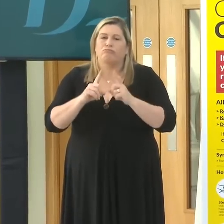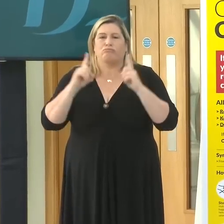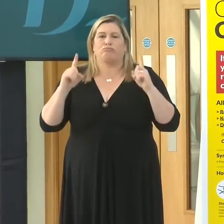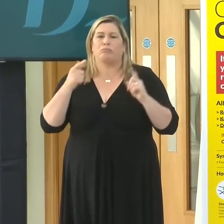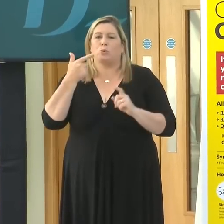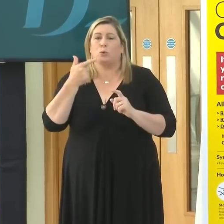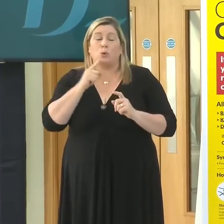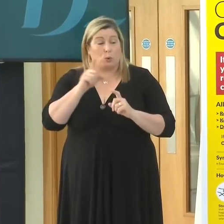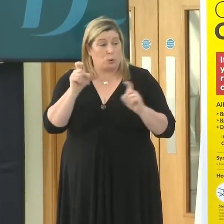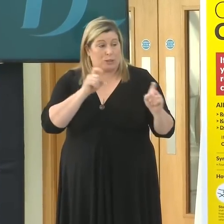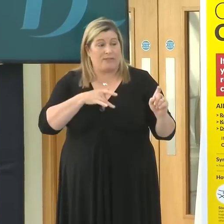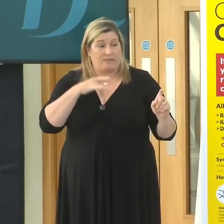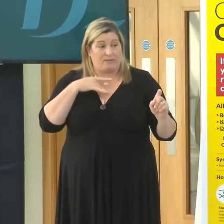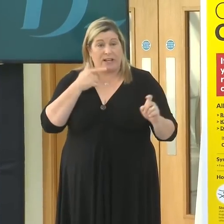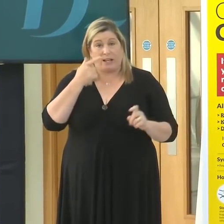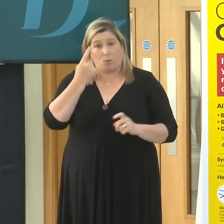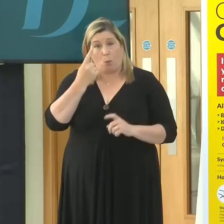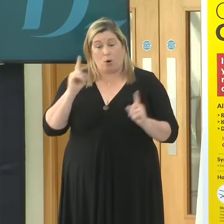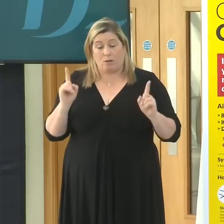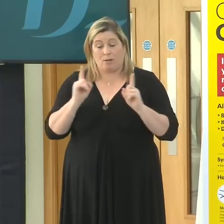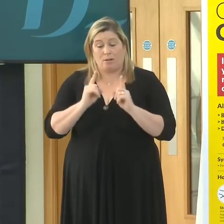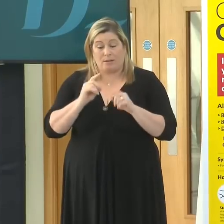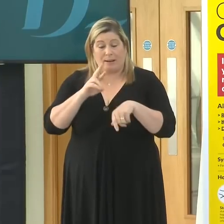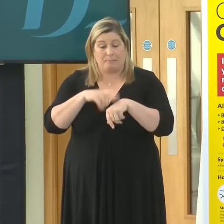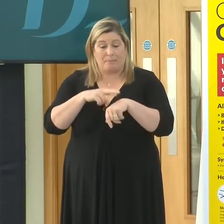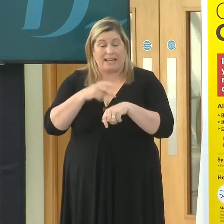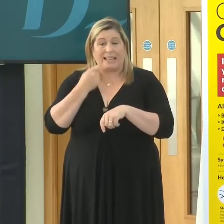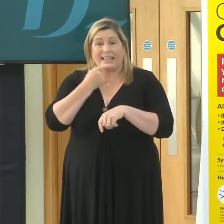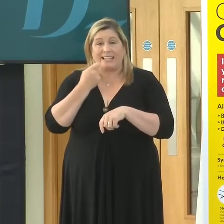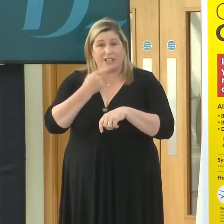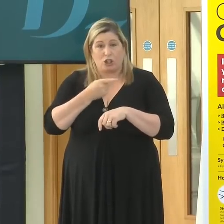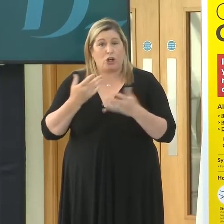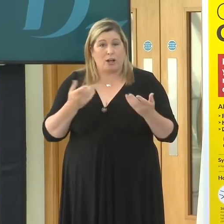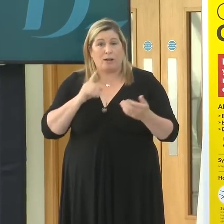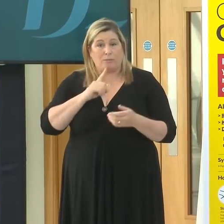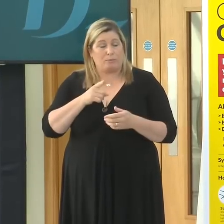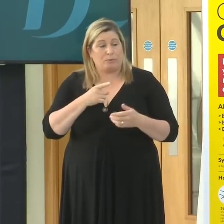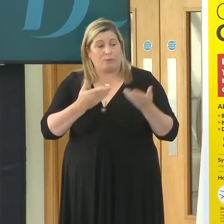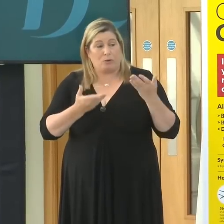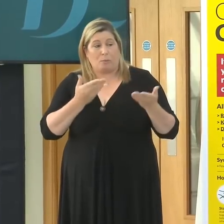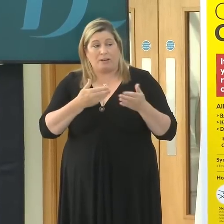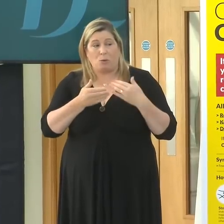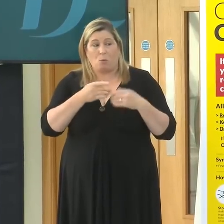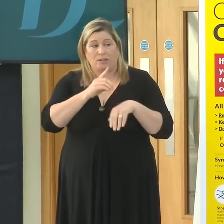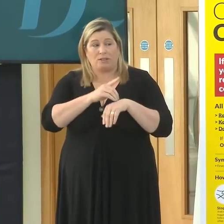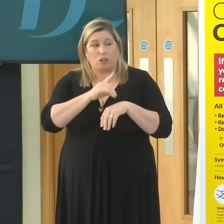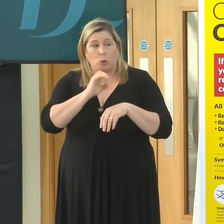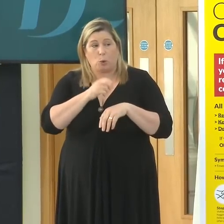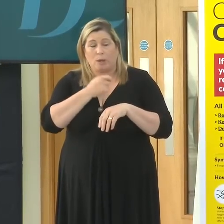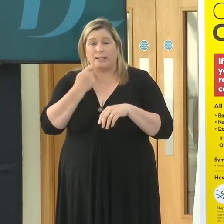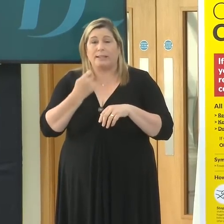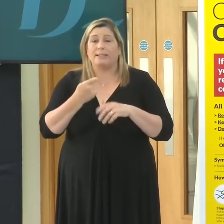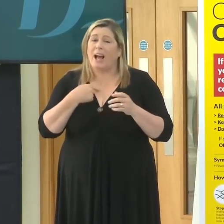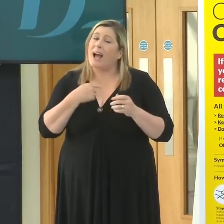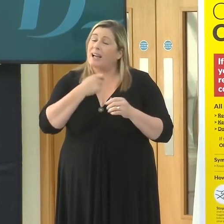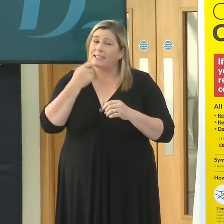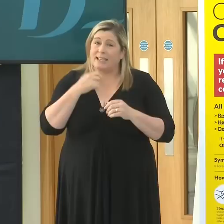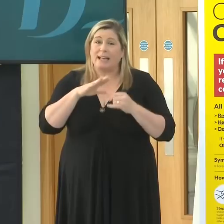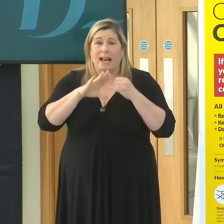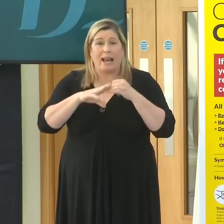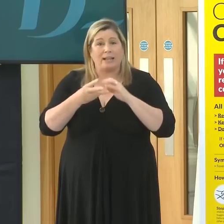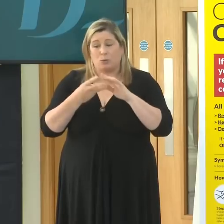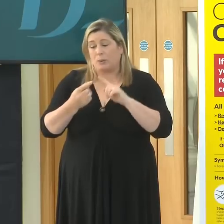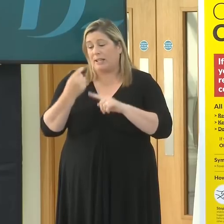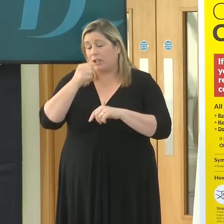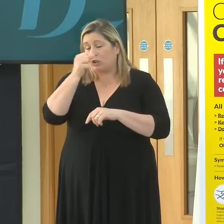would make things a bit easier? What was your response to what Tony Holohan's now recommended? Yeah. Well, as I said last Sunday as well, we're guided by the